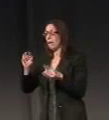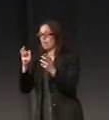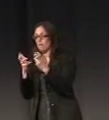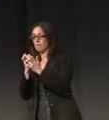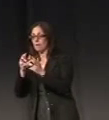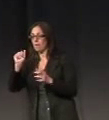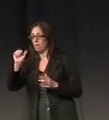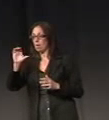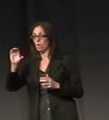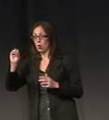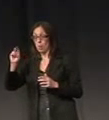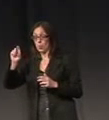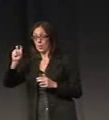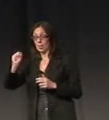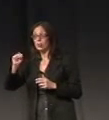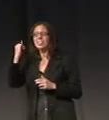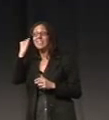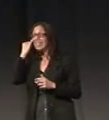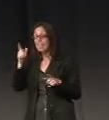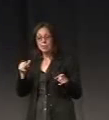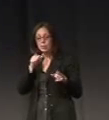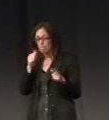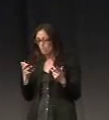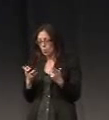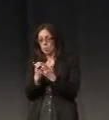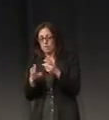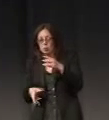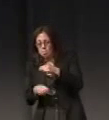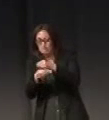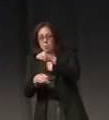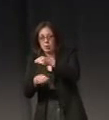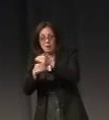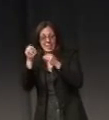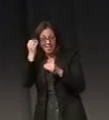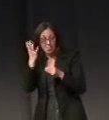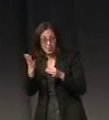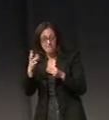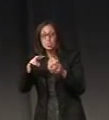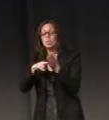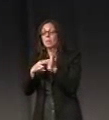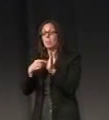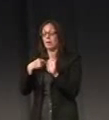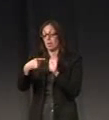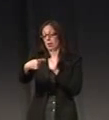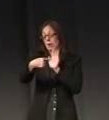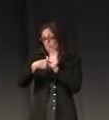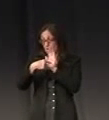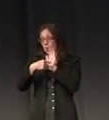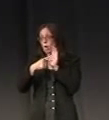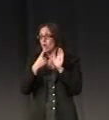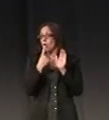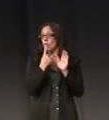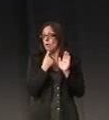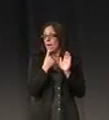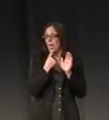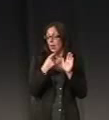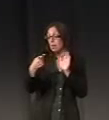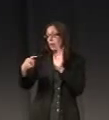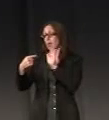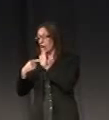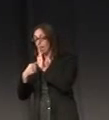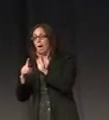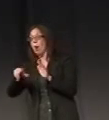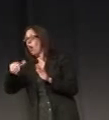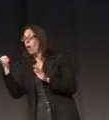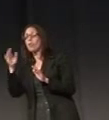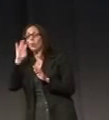another? Then, 2 visual sensations of red would be distinguished, and, quote, "the whole visual